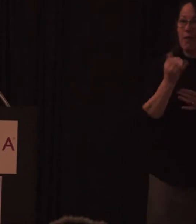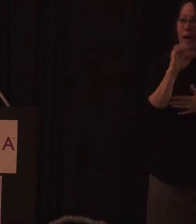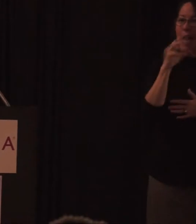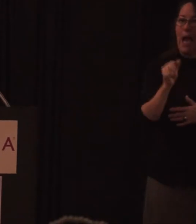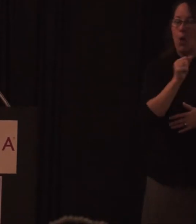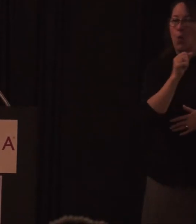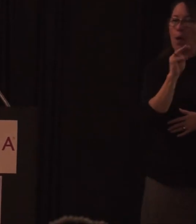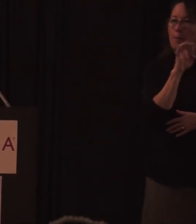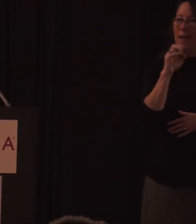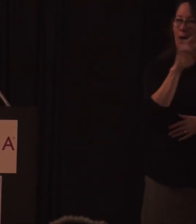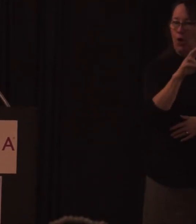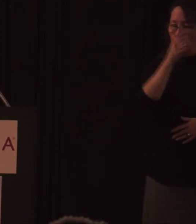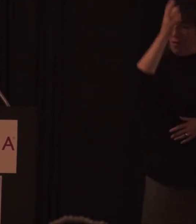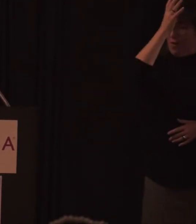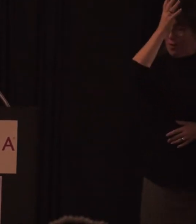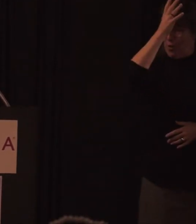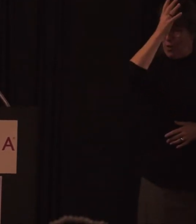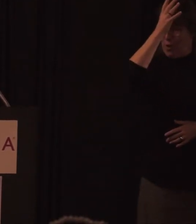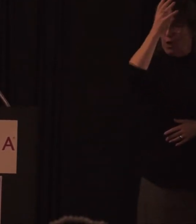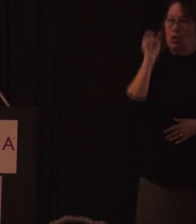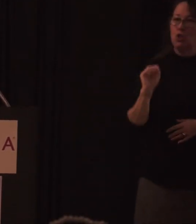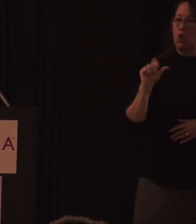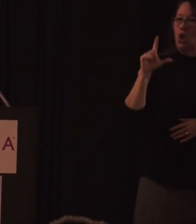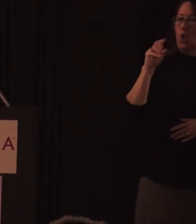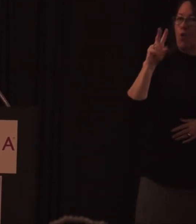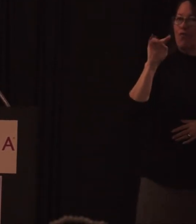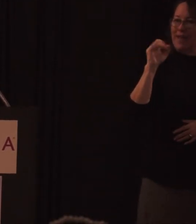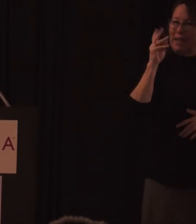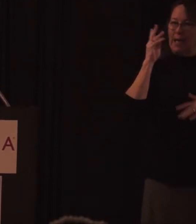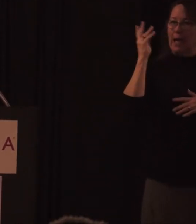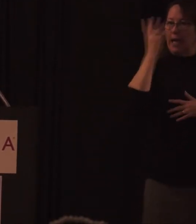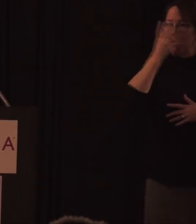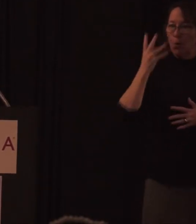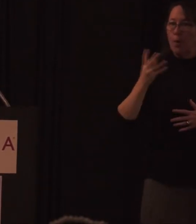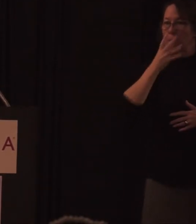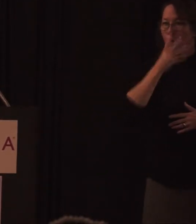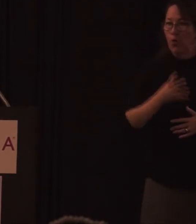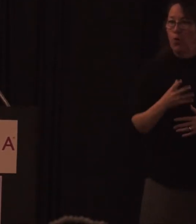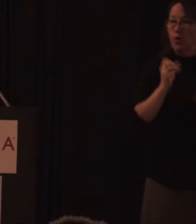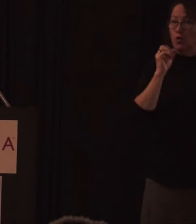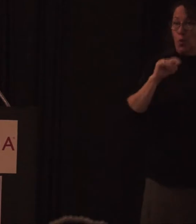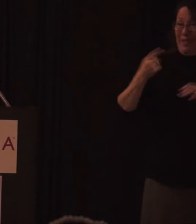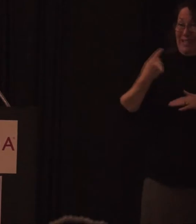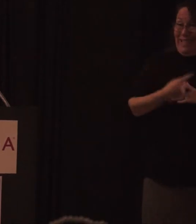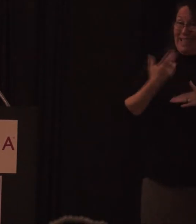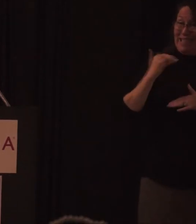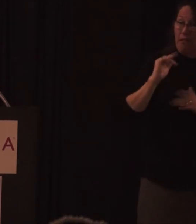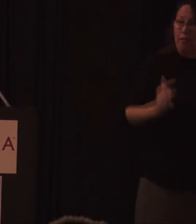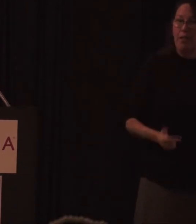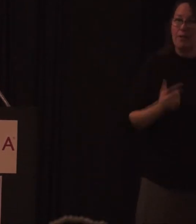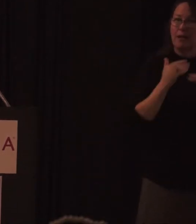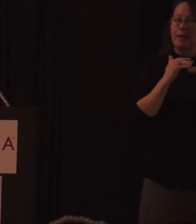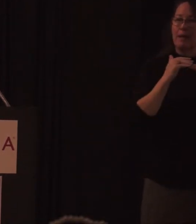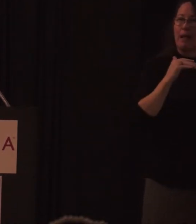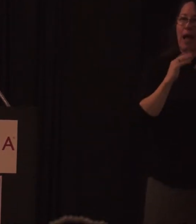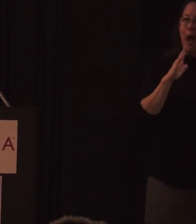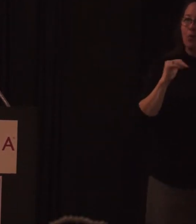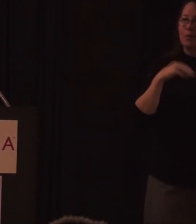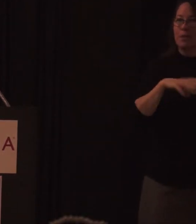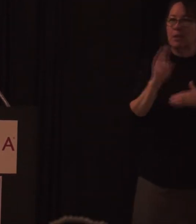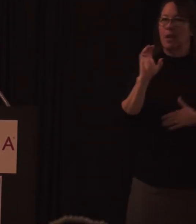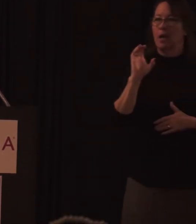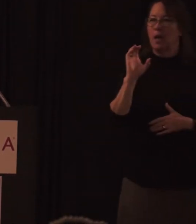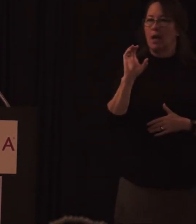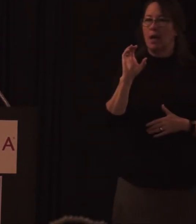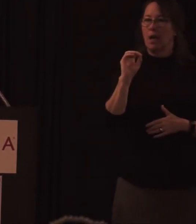coal miner father and a Slovenian immigrant mother, to this day he still lives in the house in Cumming where he was